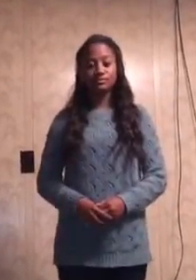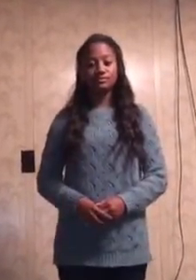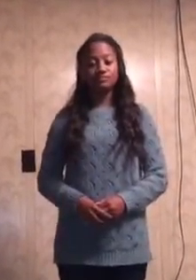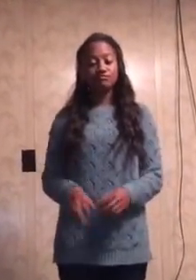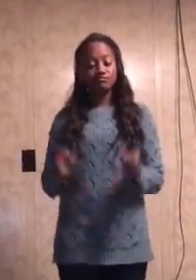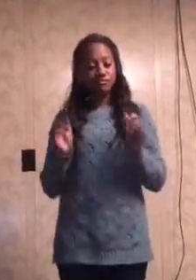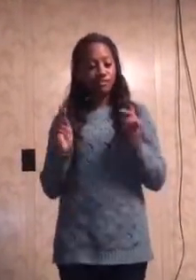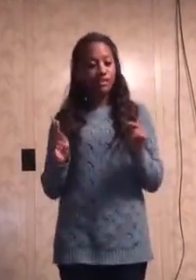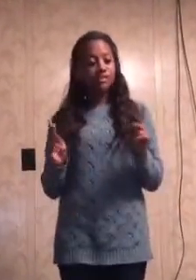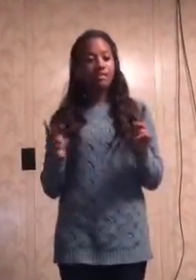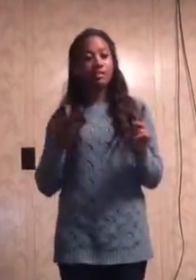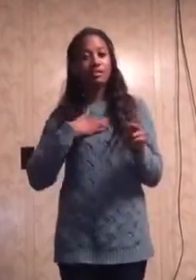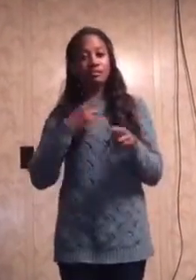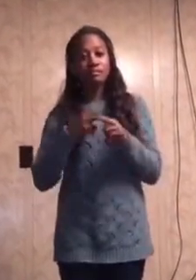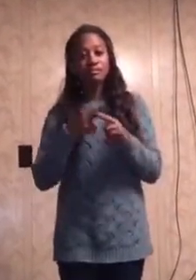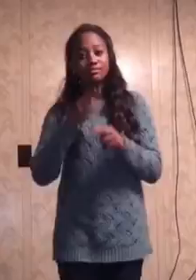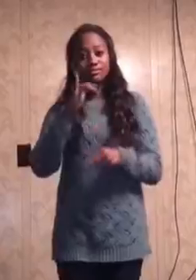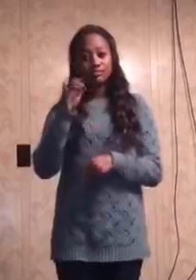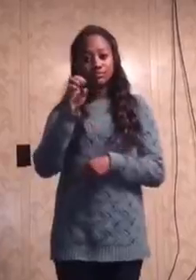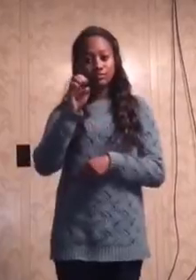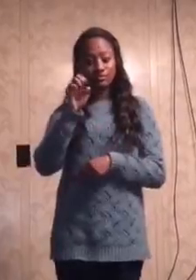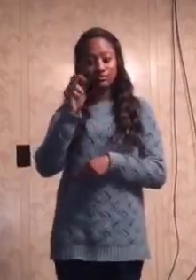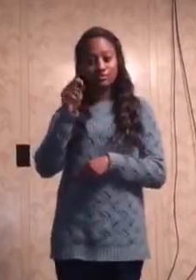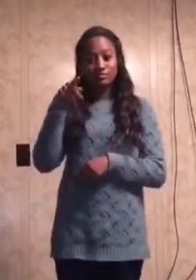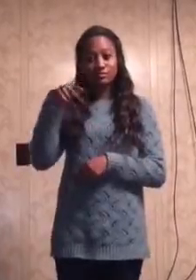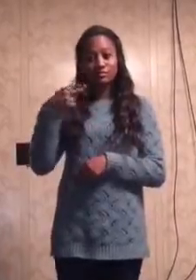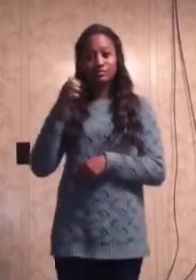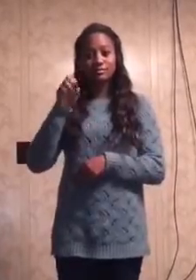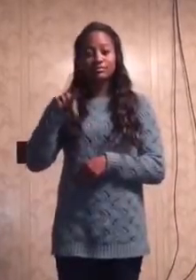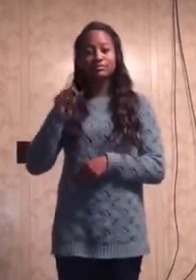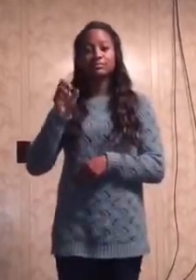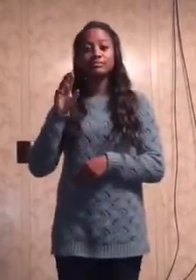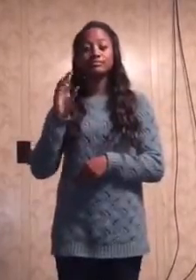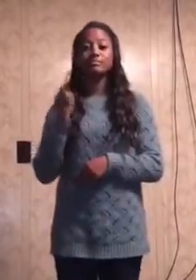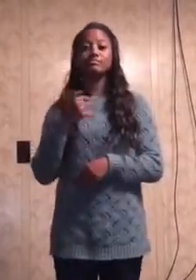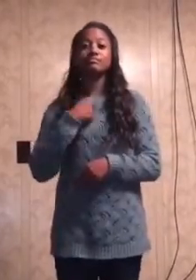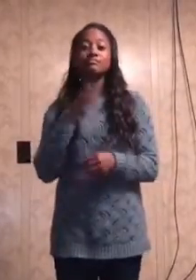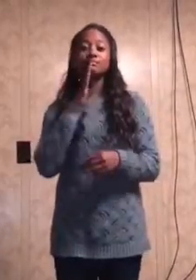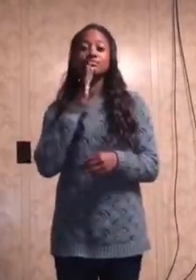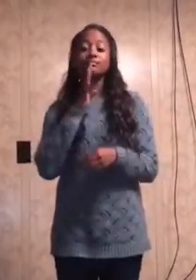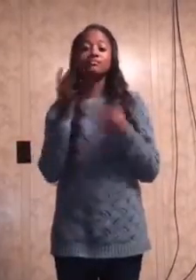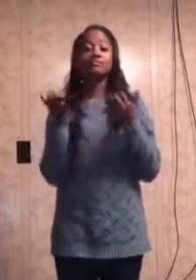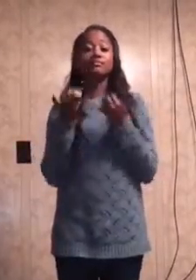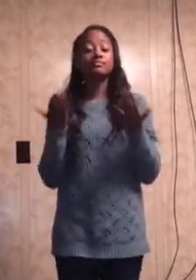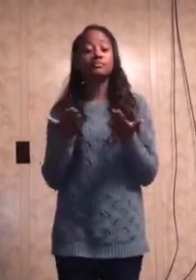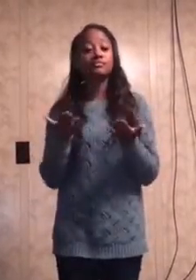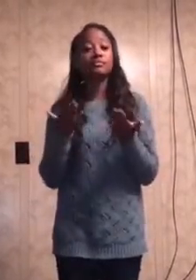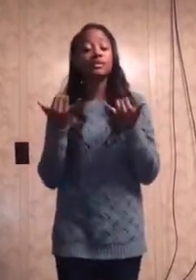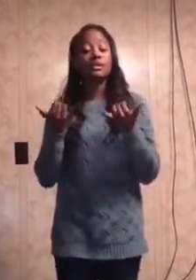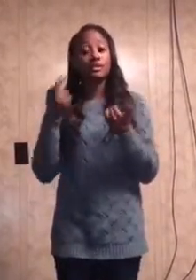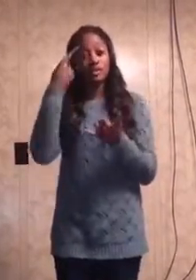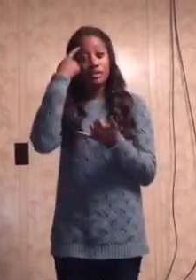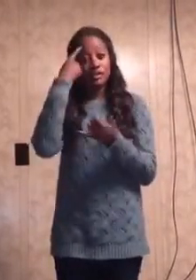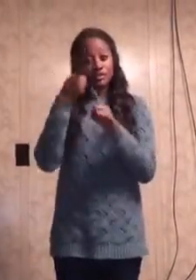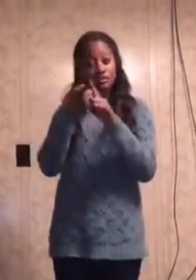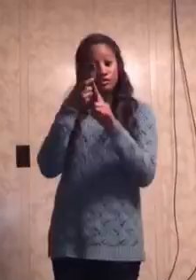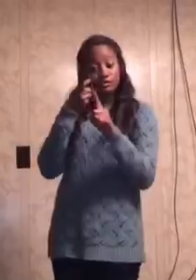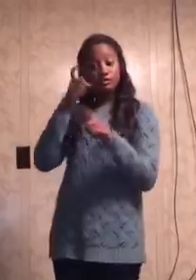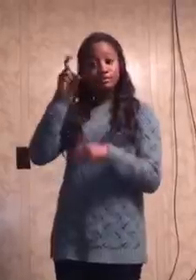right, and my name is Gene Heppard, and I'm talking to you today from Phoenix College in Phoenix, Arizona. And our topic today is